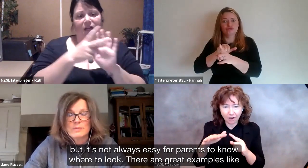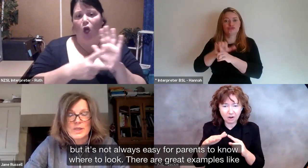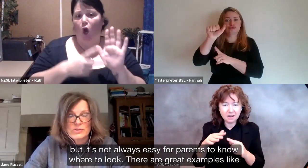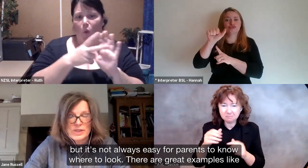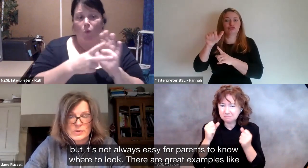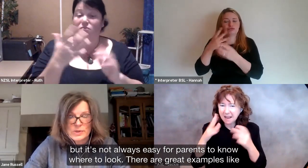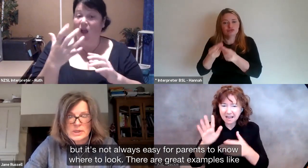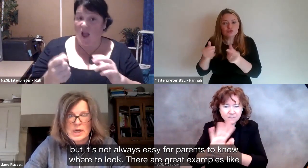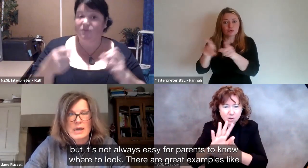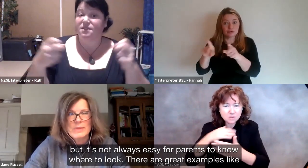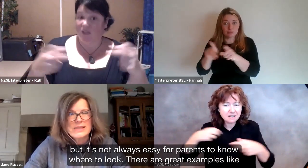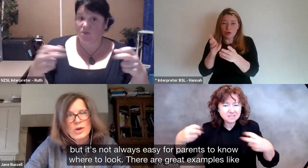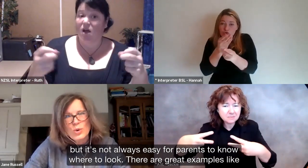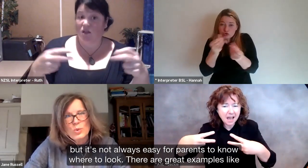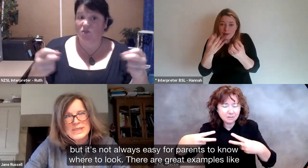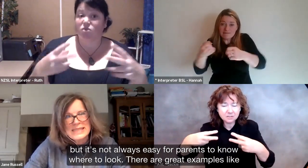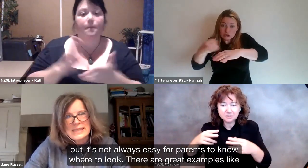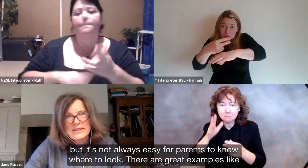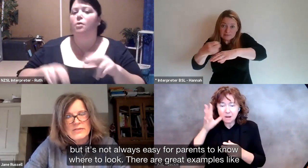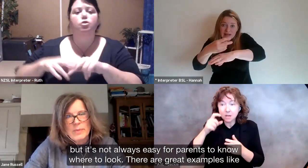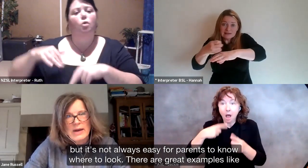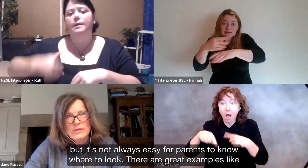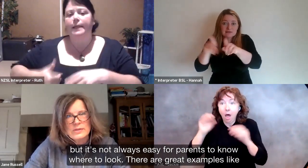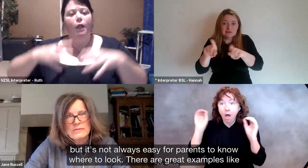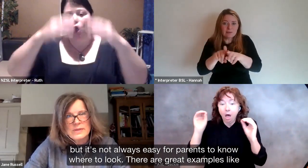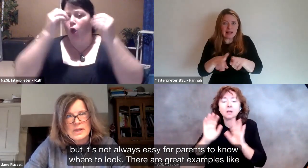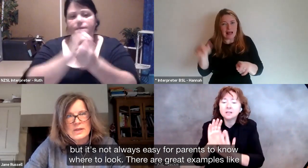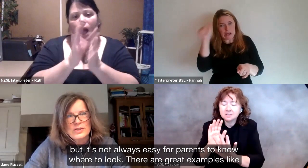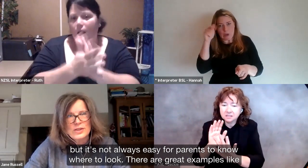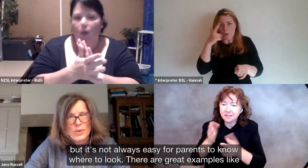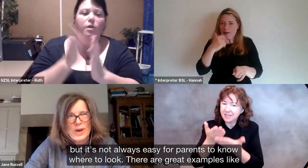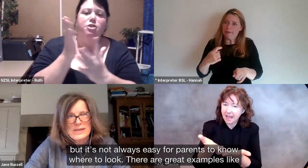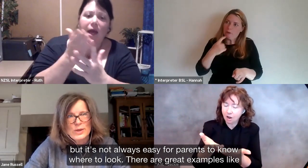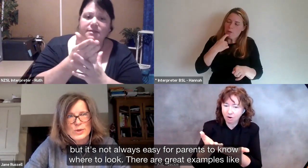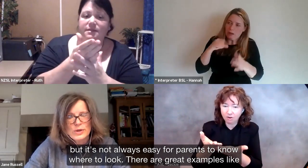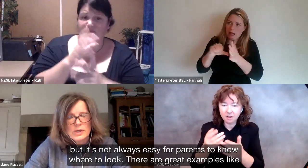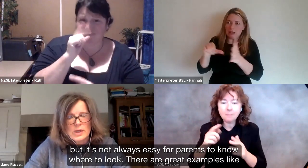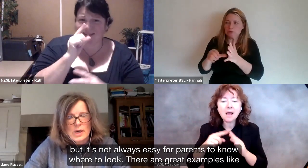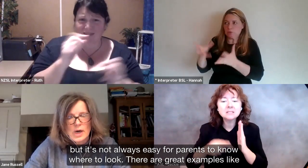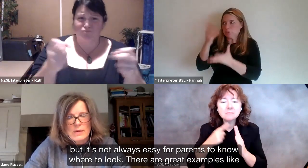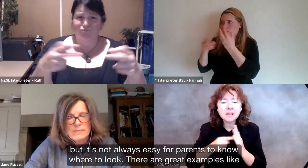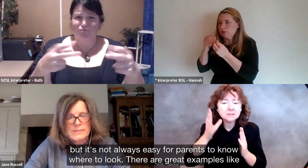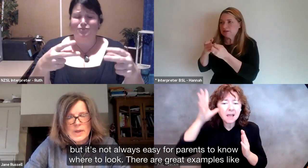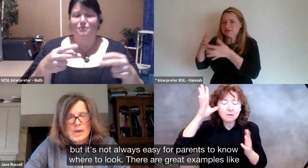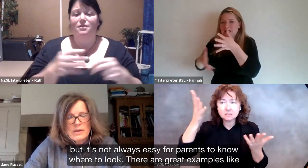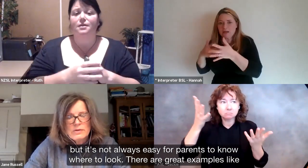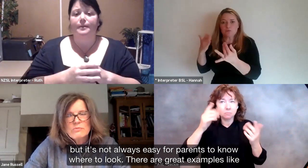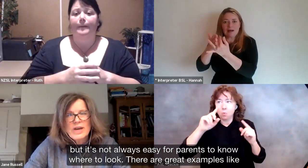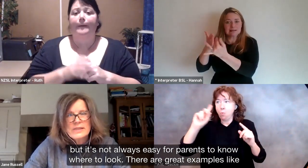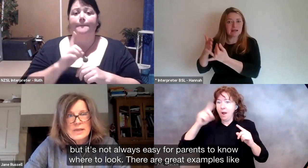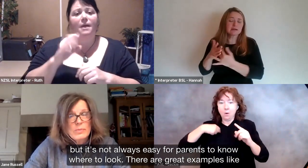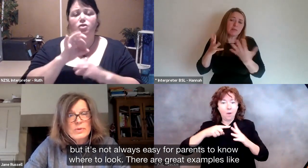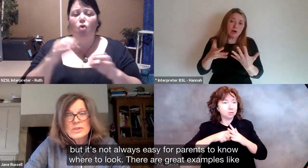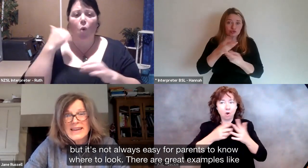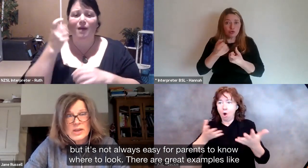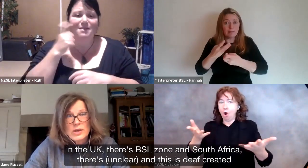access some of these resources, but it's not always easy for parents to know where to look. There are some